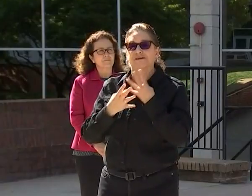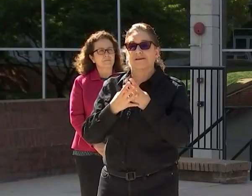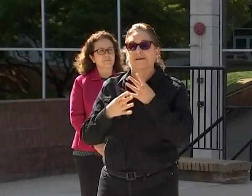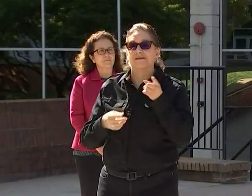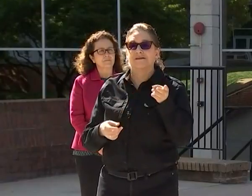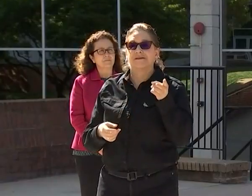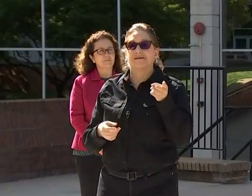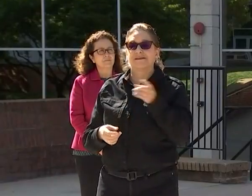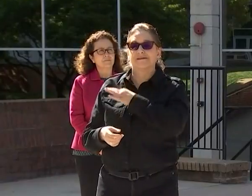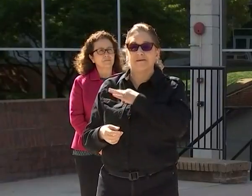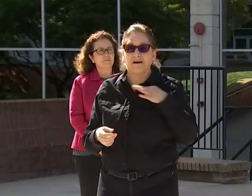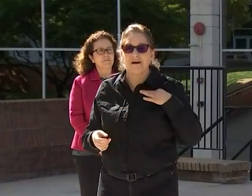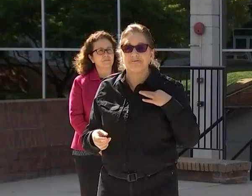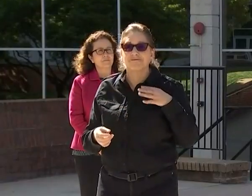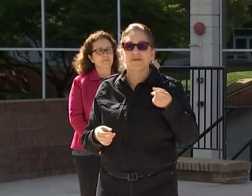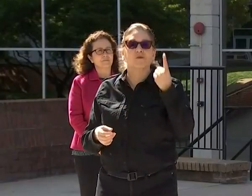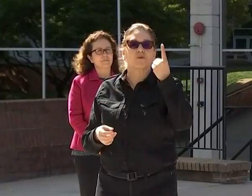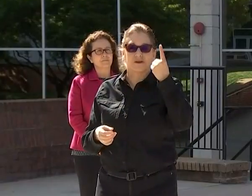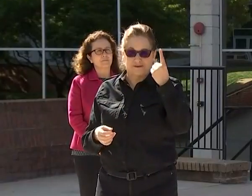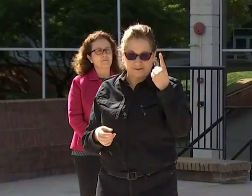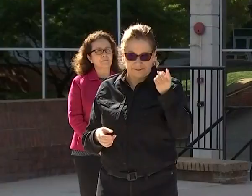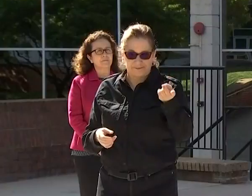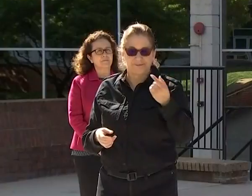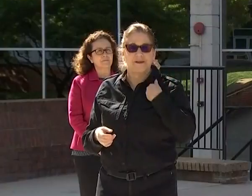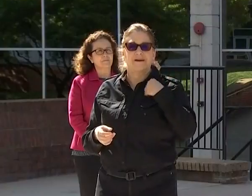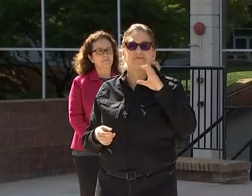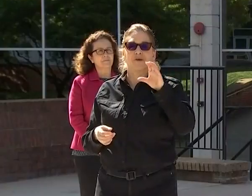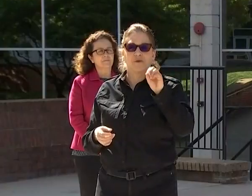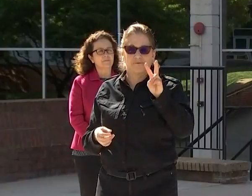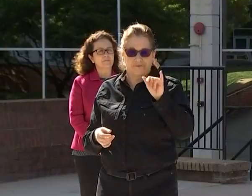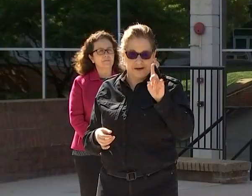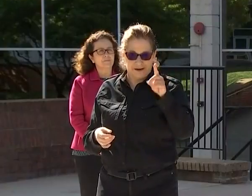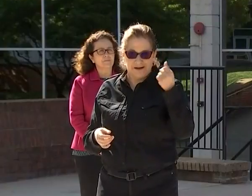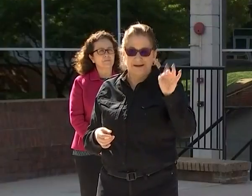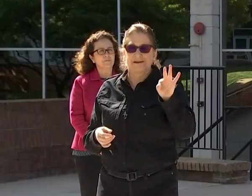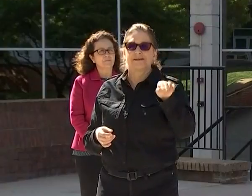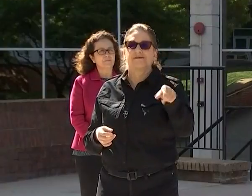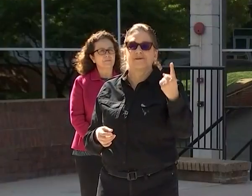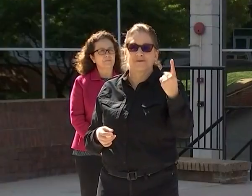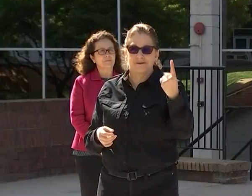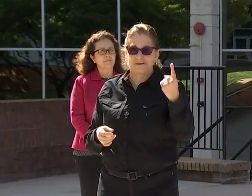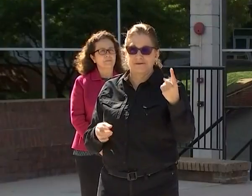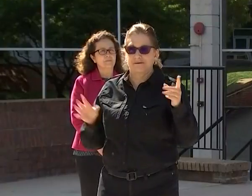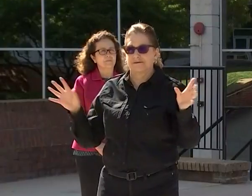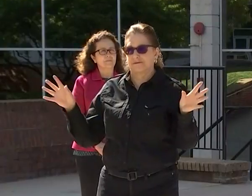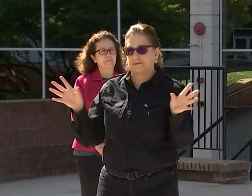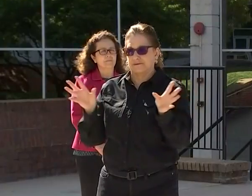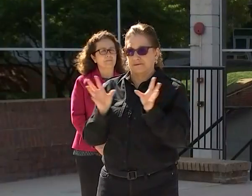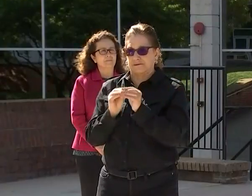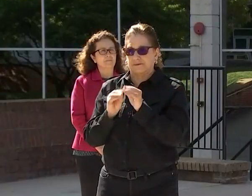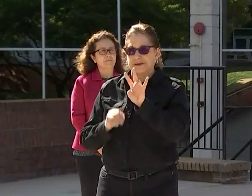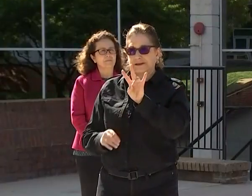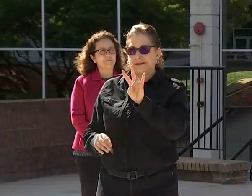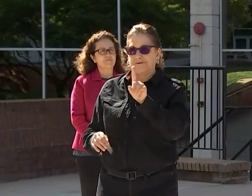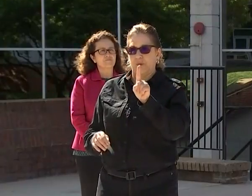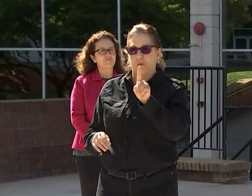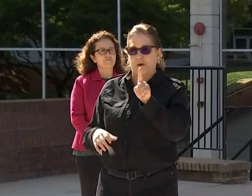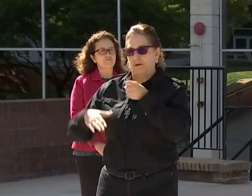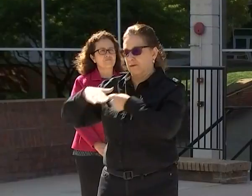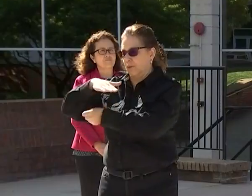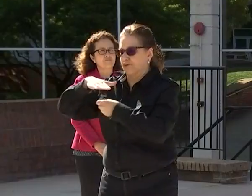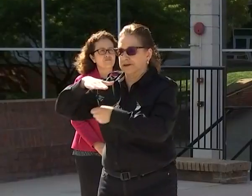tested positive for COVID-19, and there are 71 staff members who are quarantined as a result of